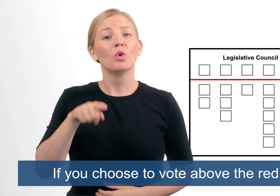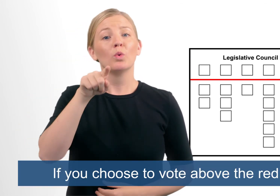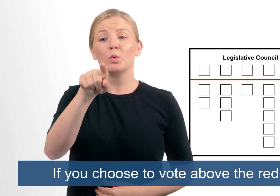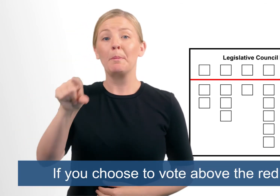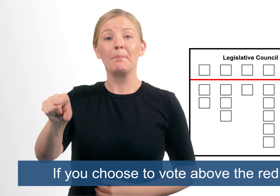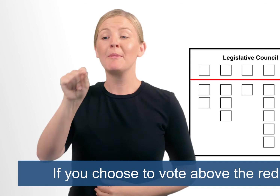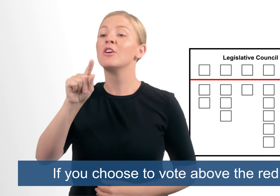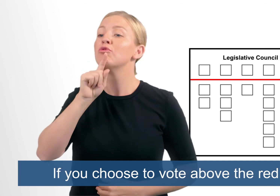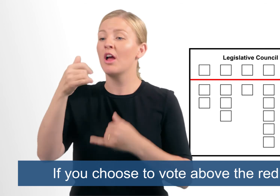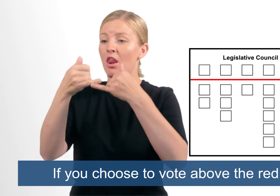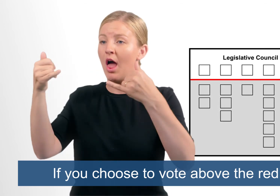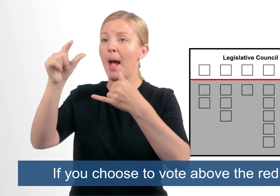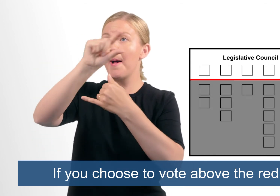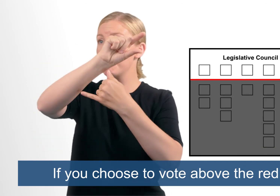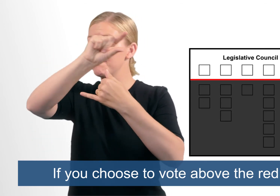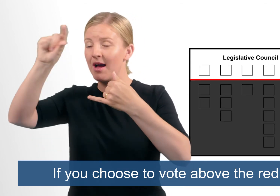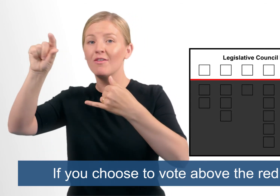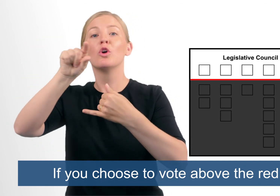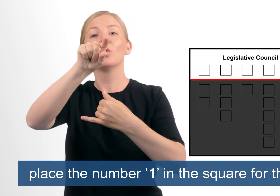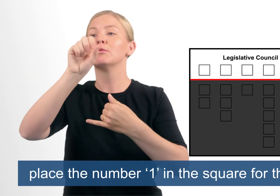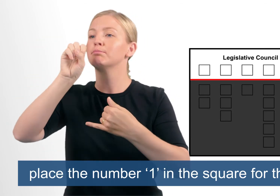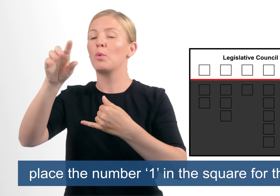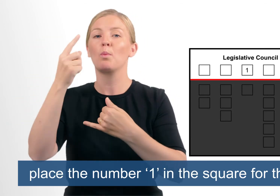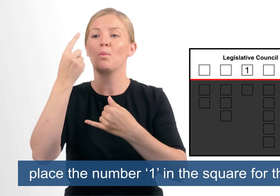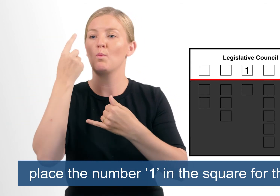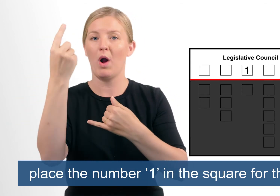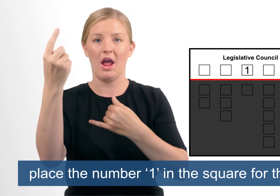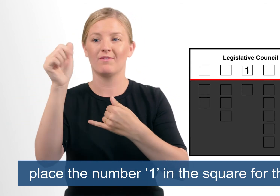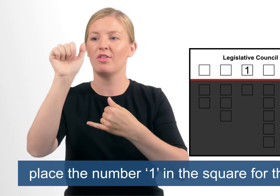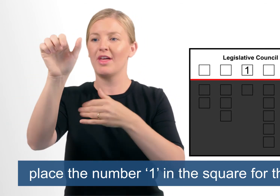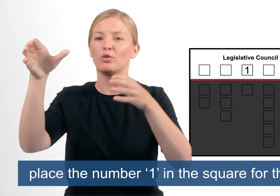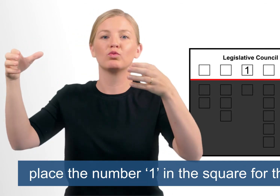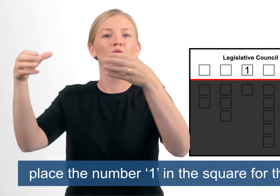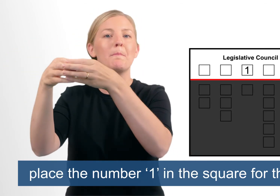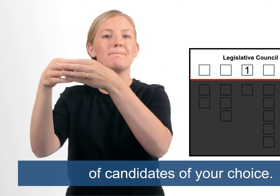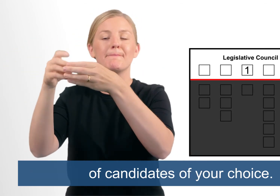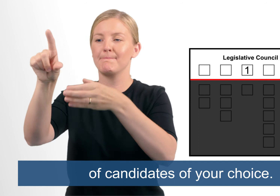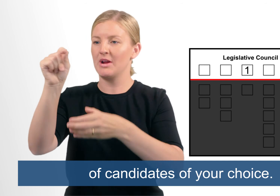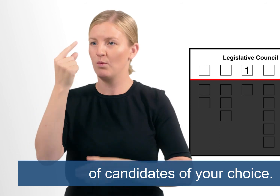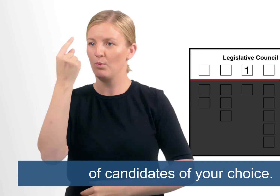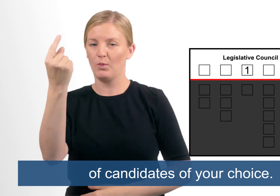If you choose to vote above the red line, place the number 1 in a square for the group of candidates of your choice.